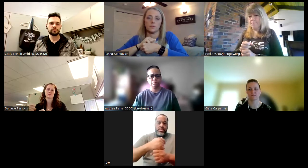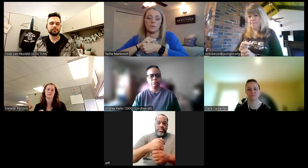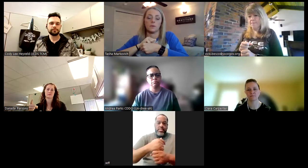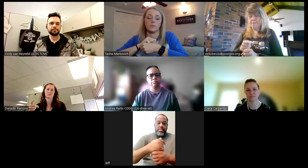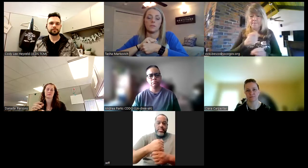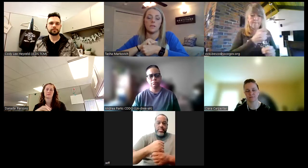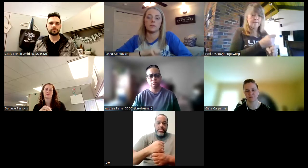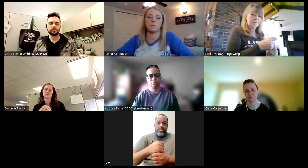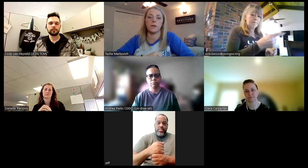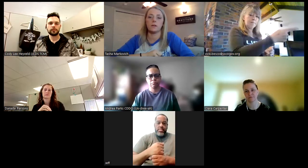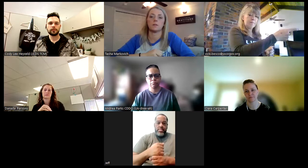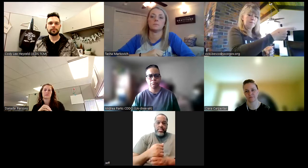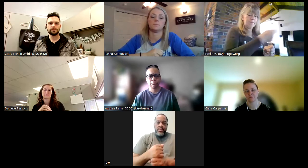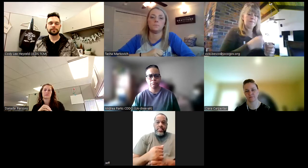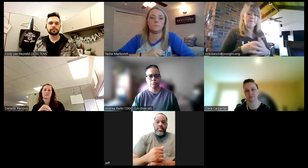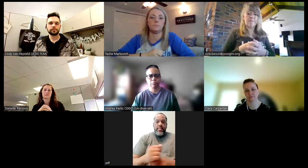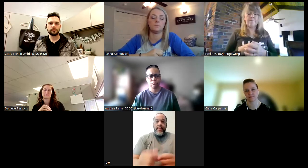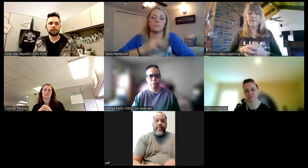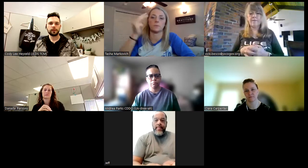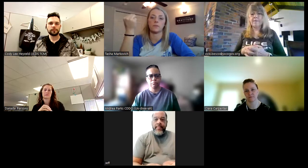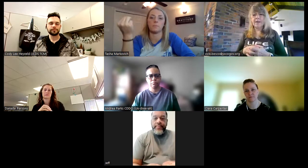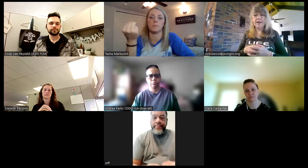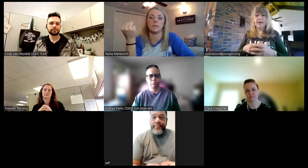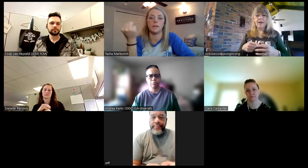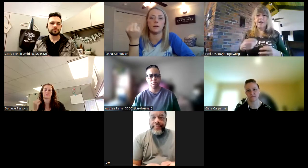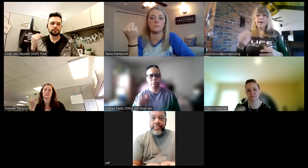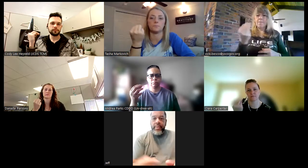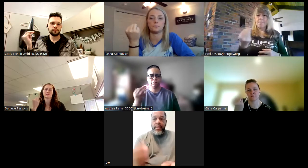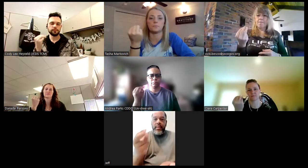Then we're gonna do the days of the week. So we've got Monday,